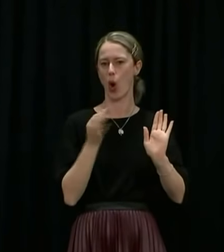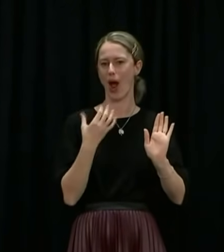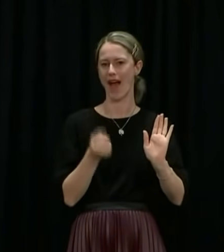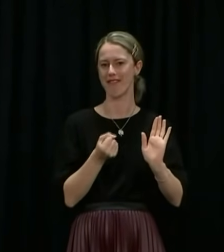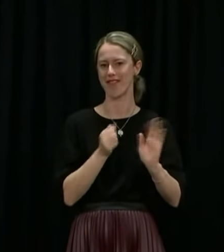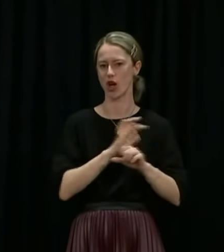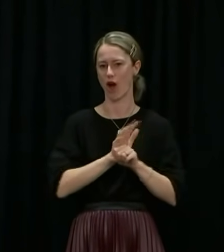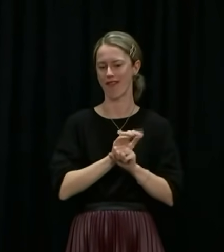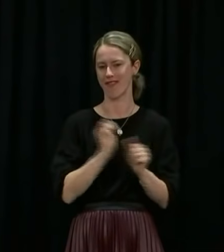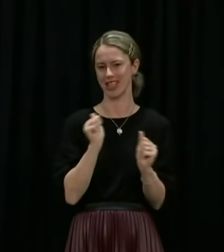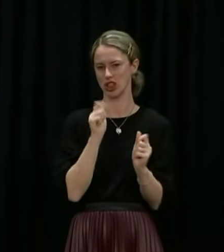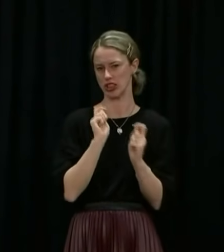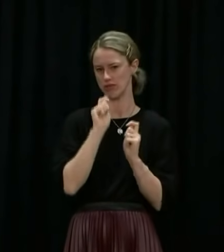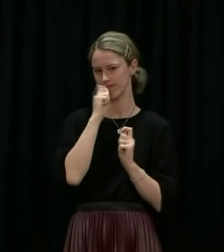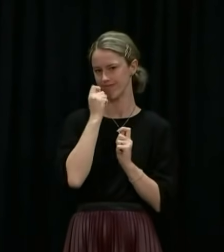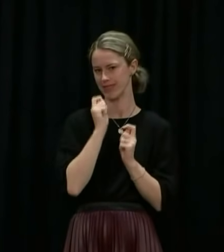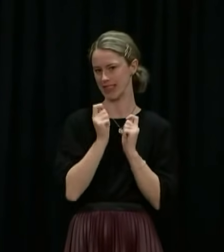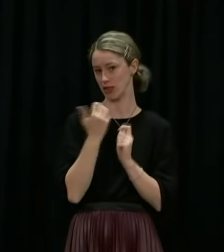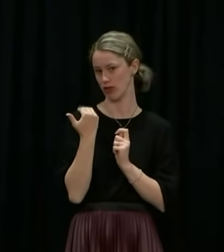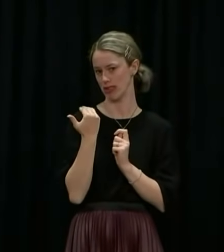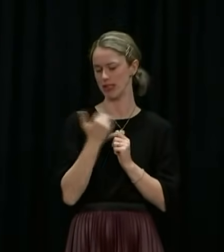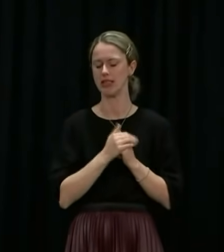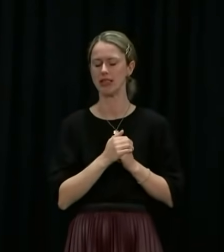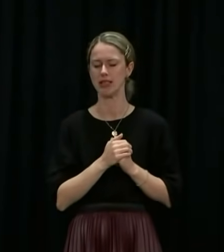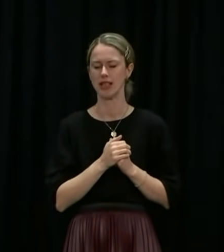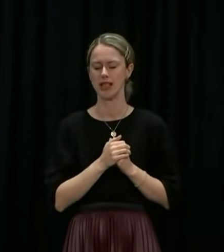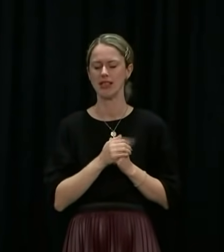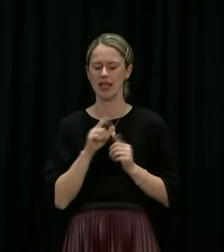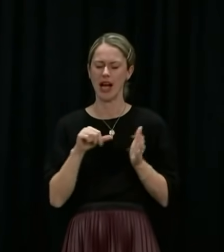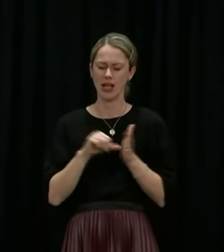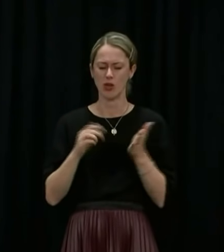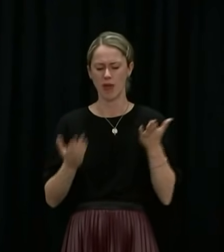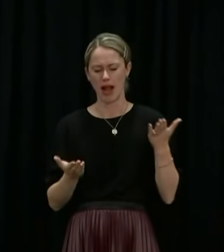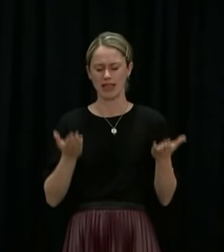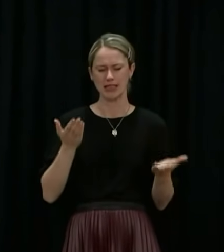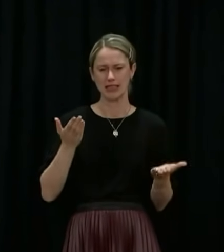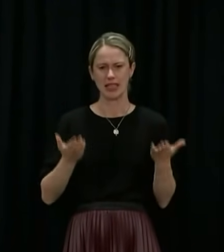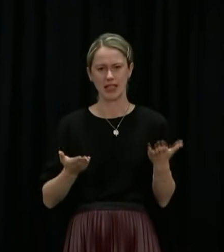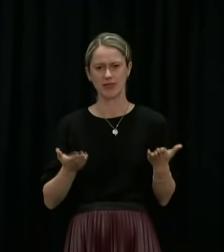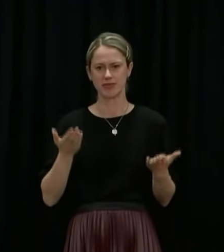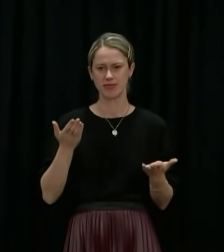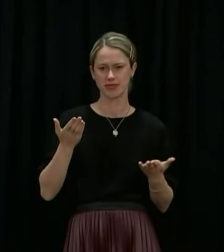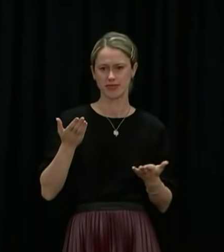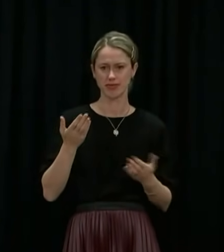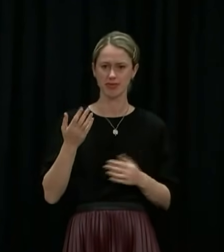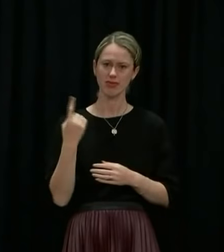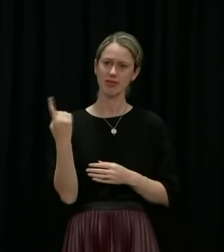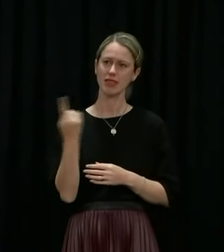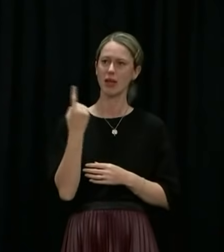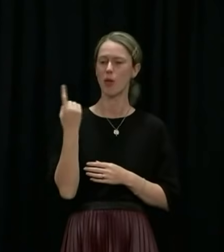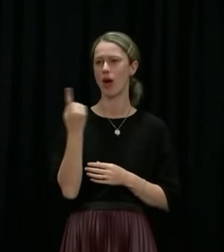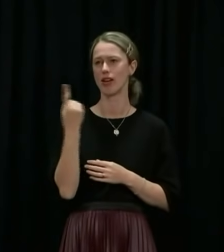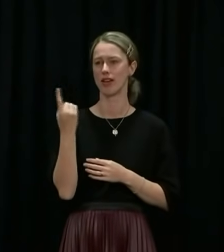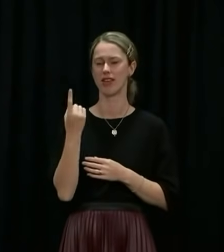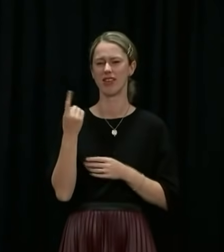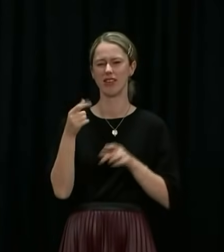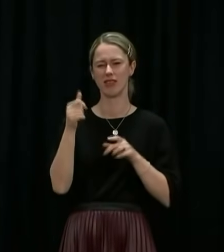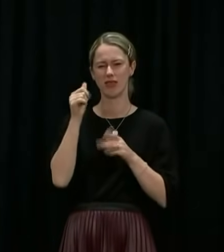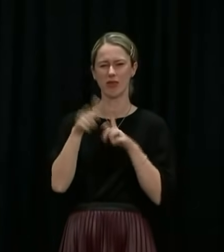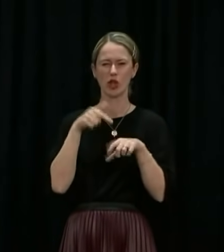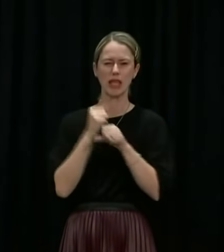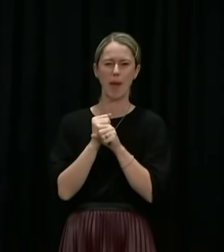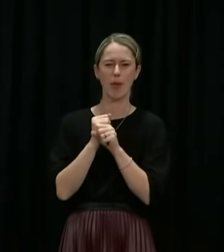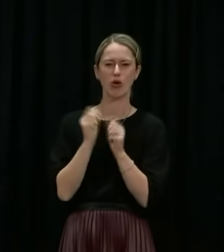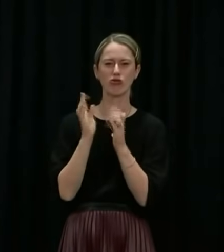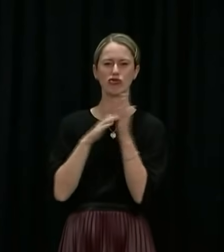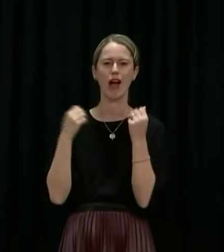they can cross. So it is always difficult to get the balance right here because you don't want to make it impossible for someone who has to cross regularly